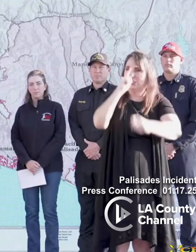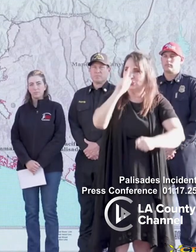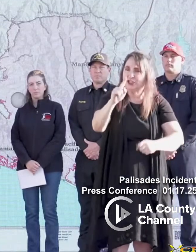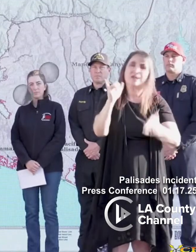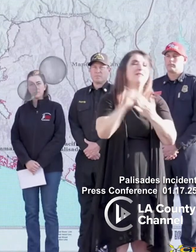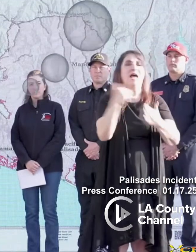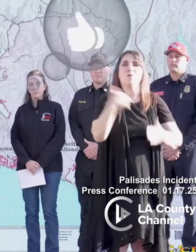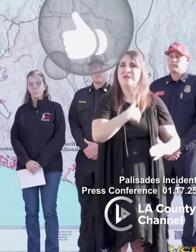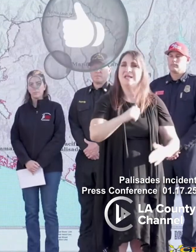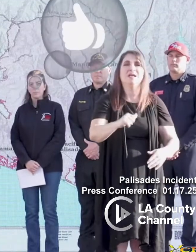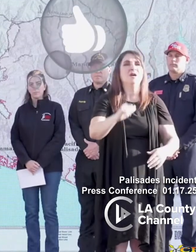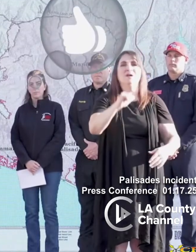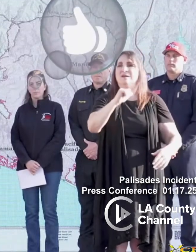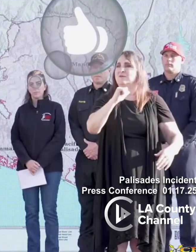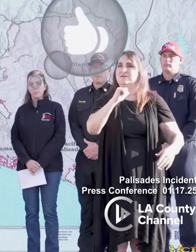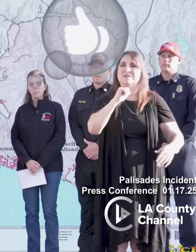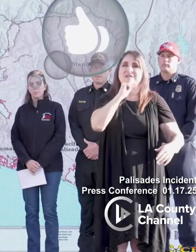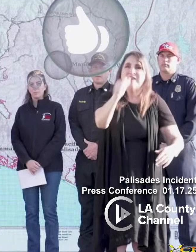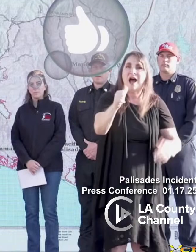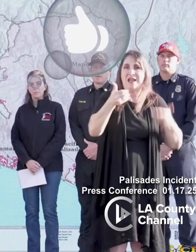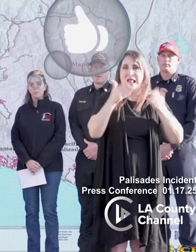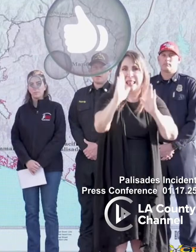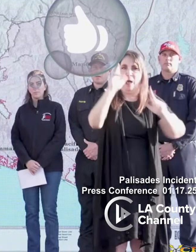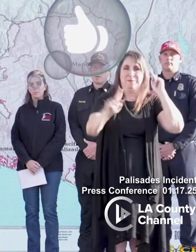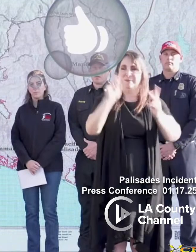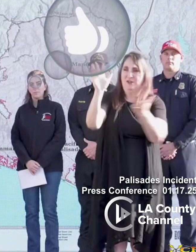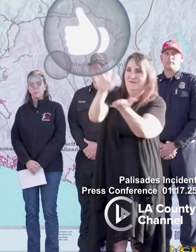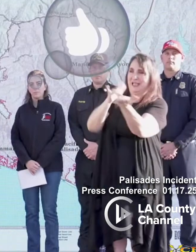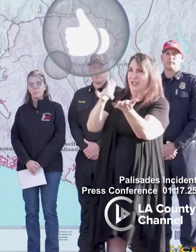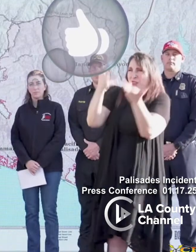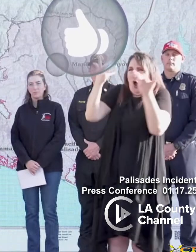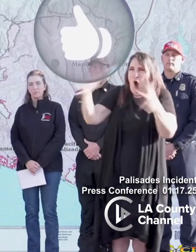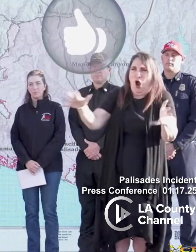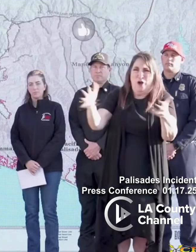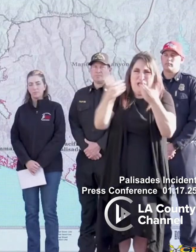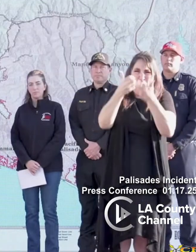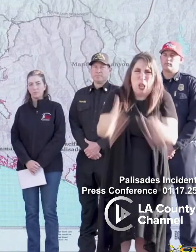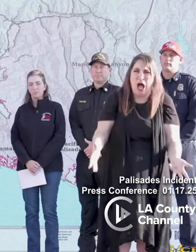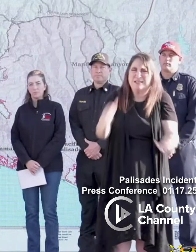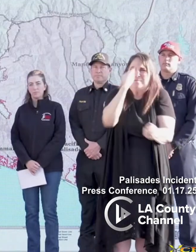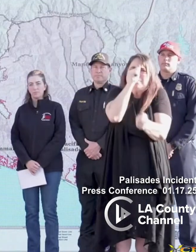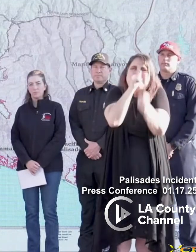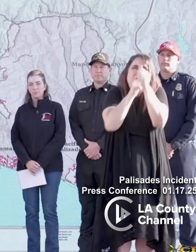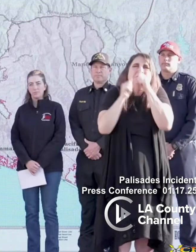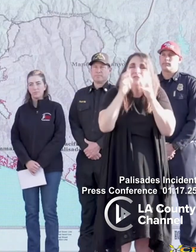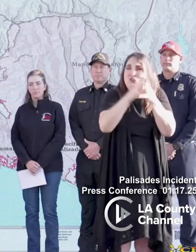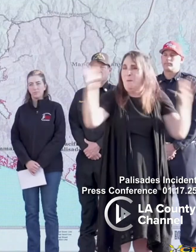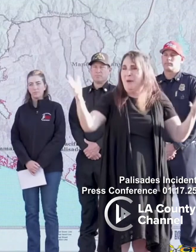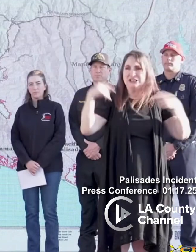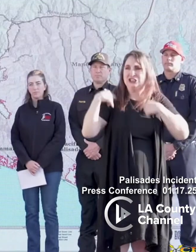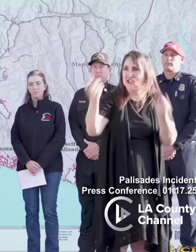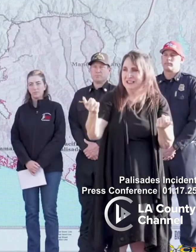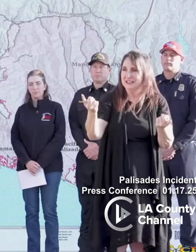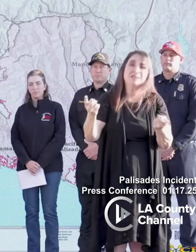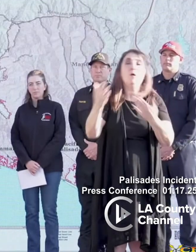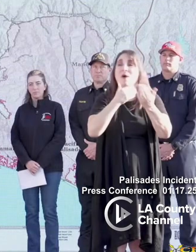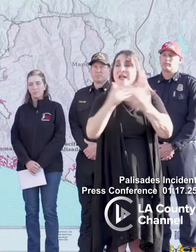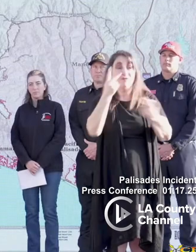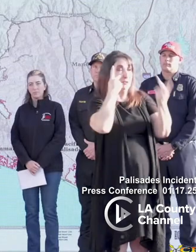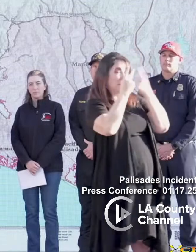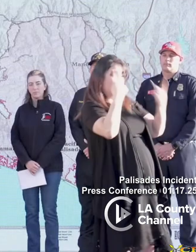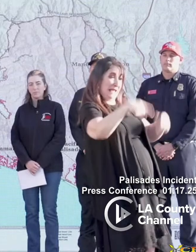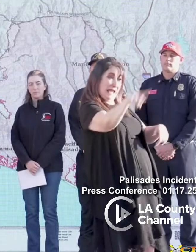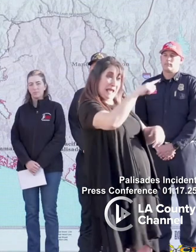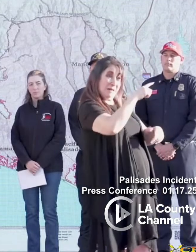we are not seeing people taken advantage of who have already lost and endured so much. Whatever you are seeing,